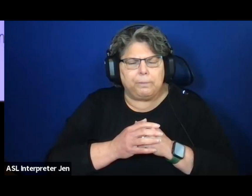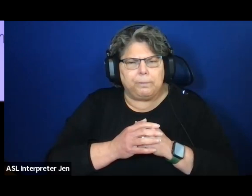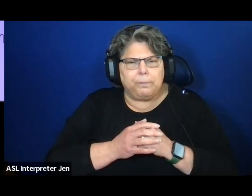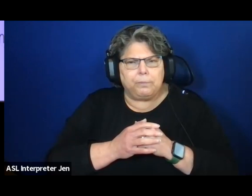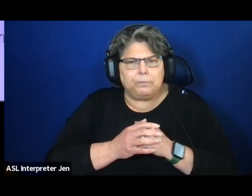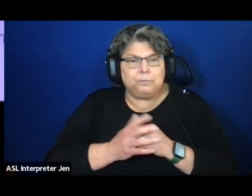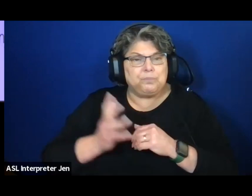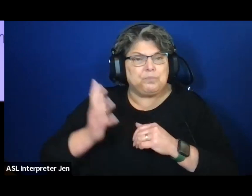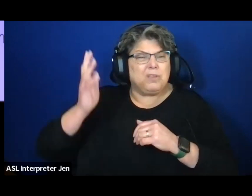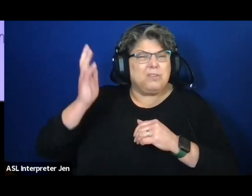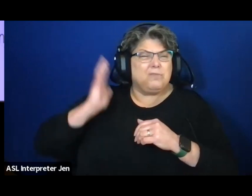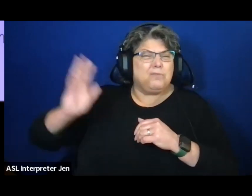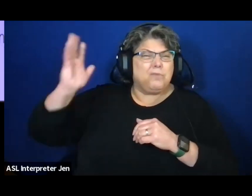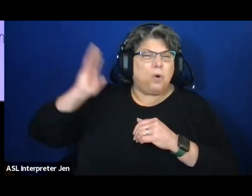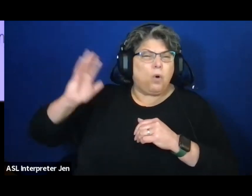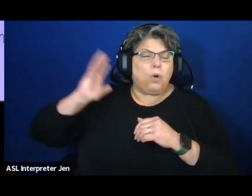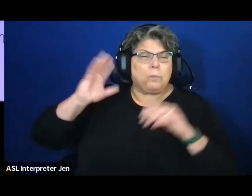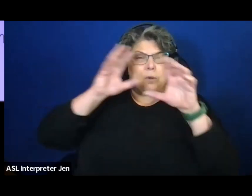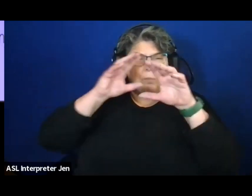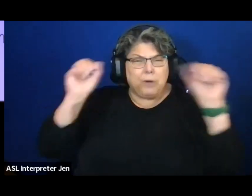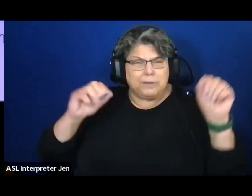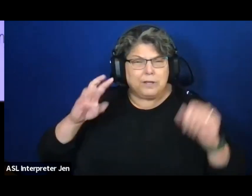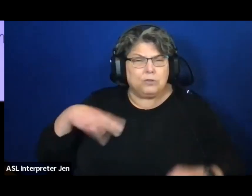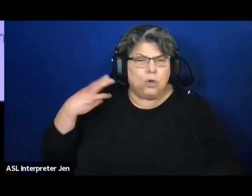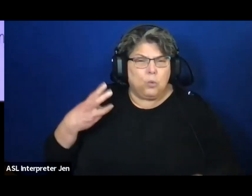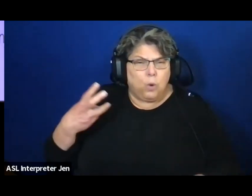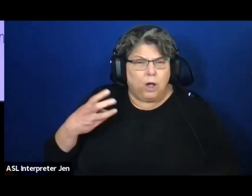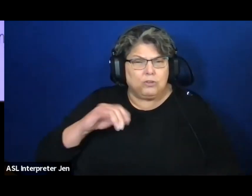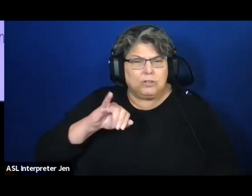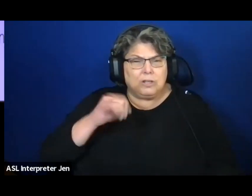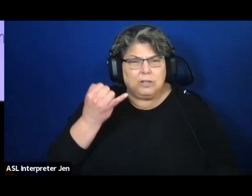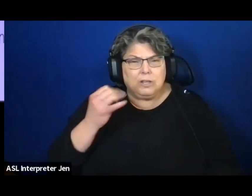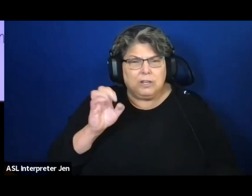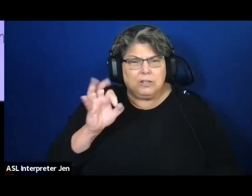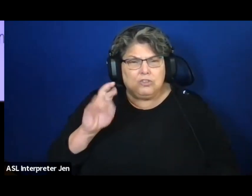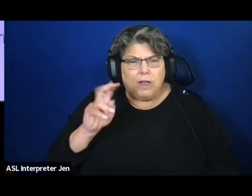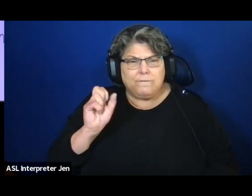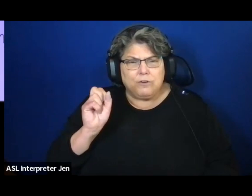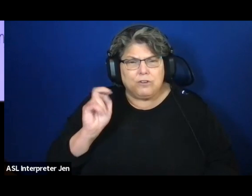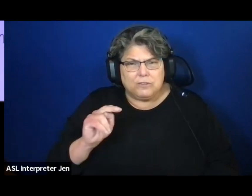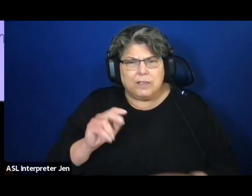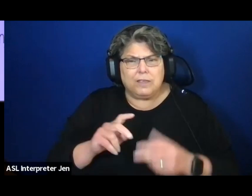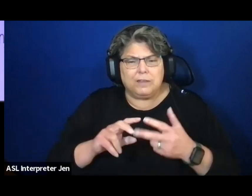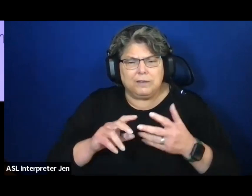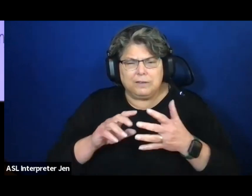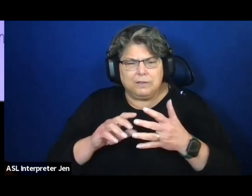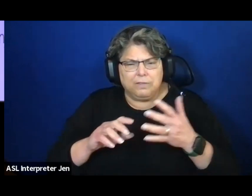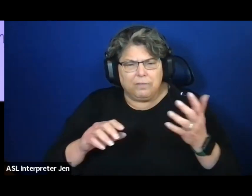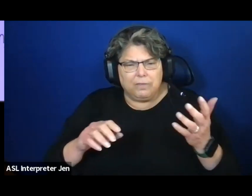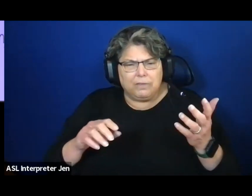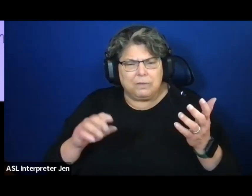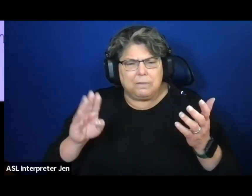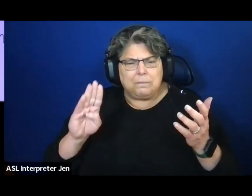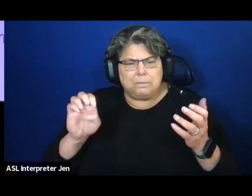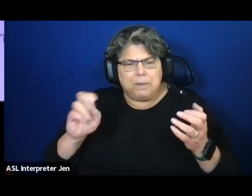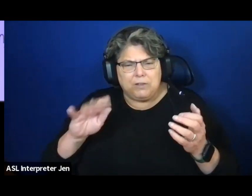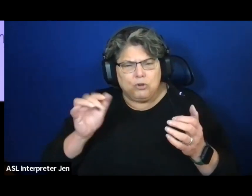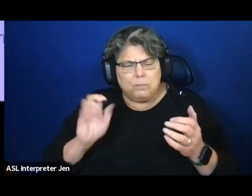Former presidents, right? George Washington, Jefferson, Benjamin, made a bunch of their money from growing